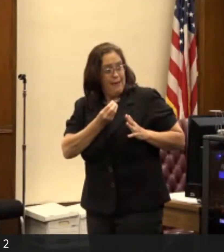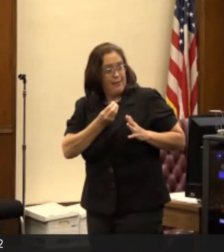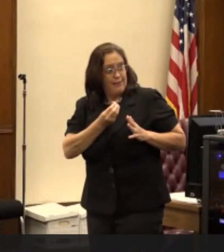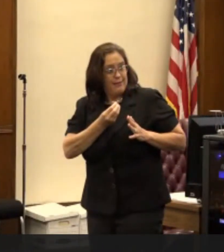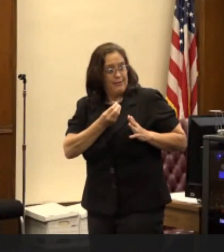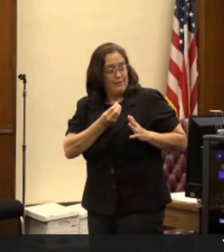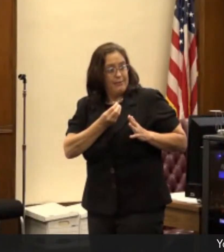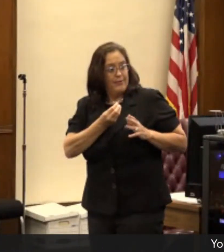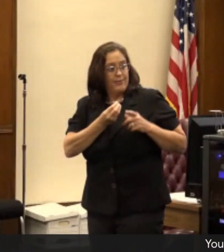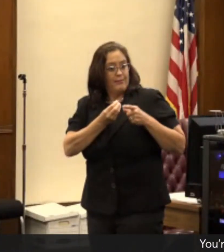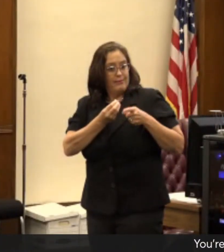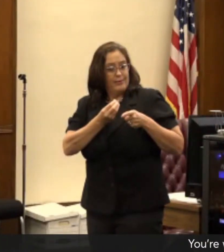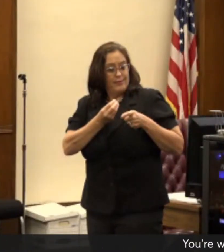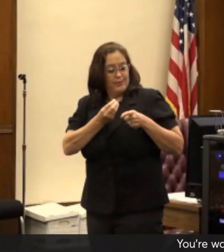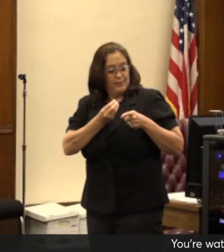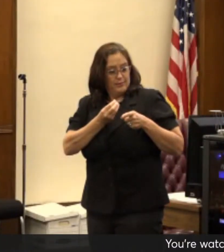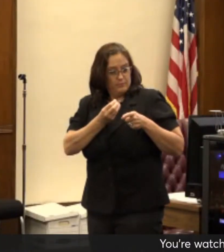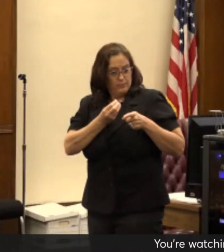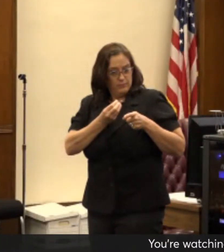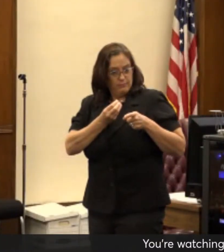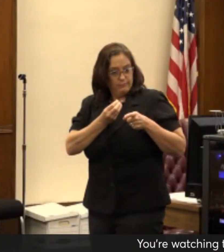that the words are not being